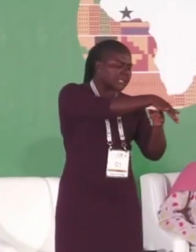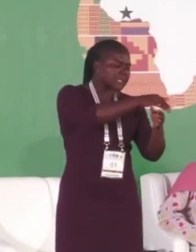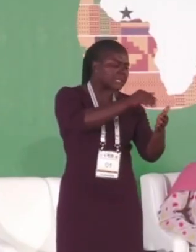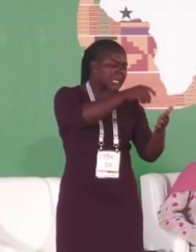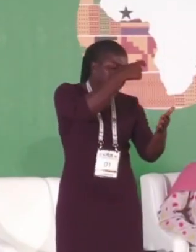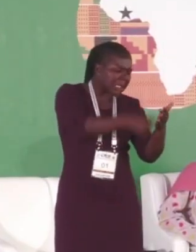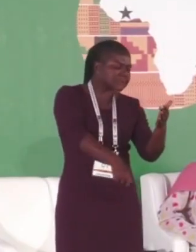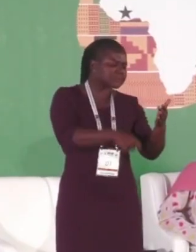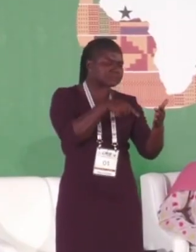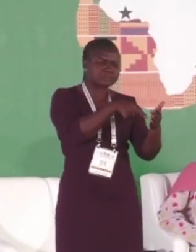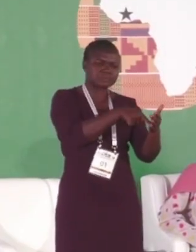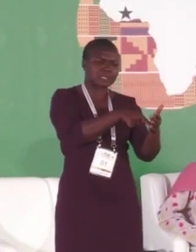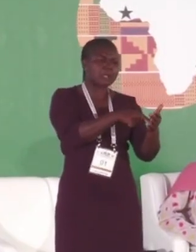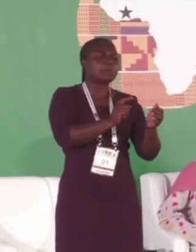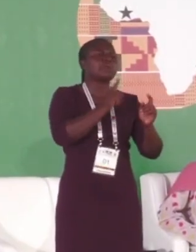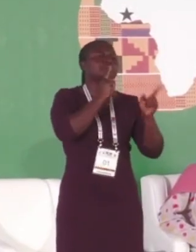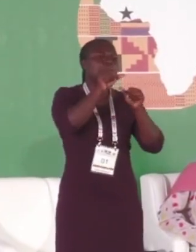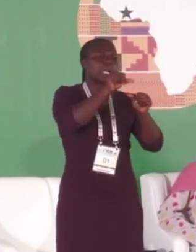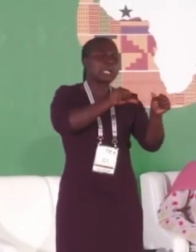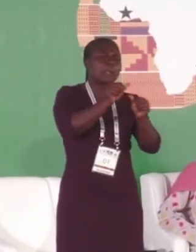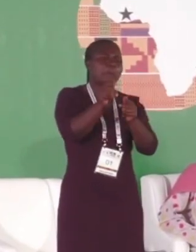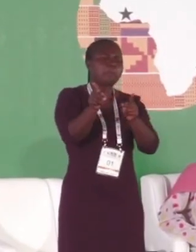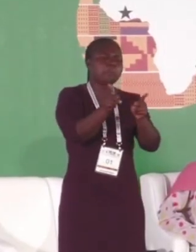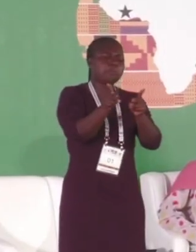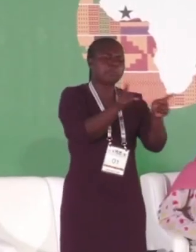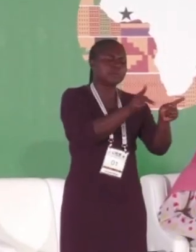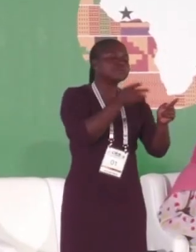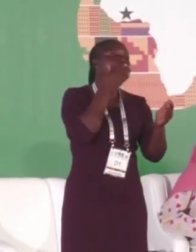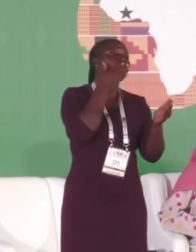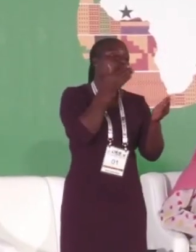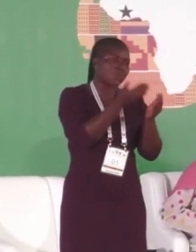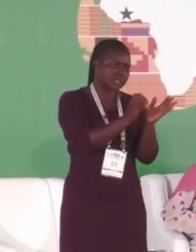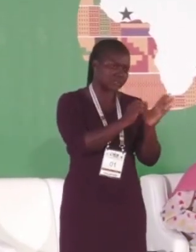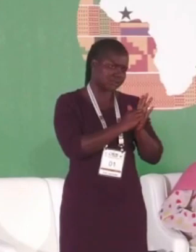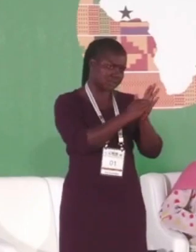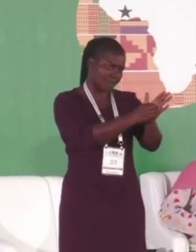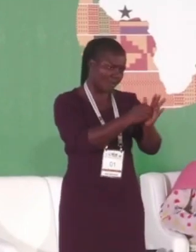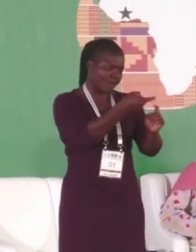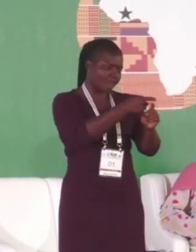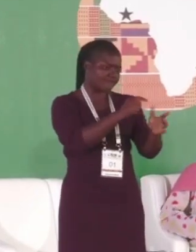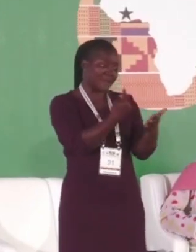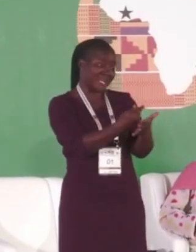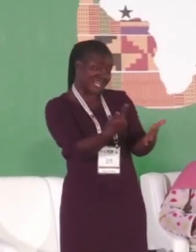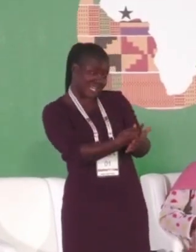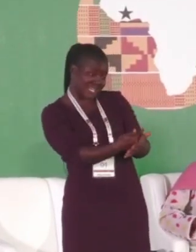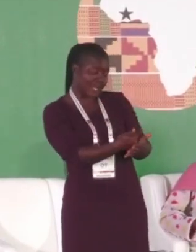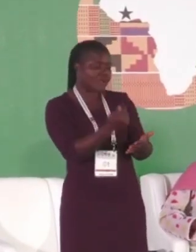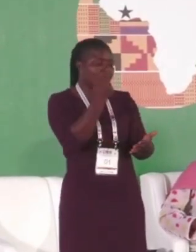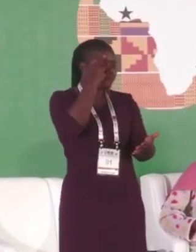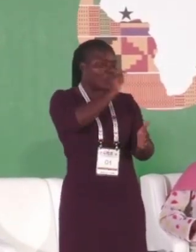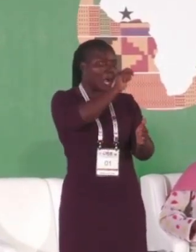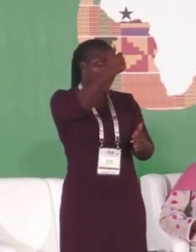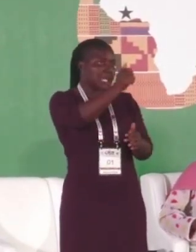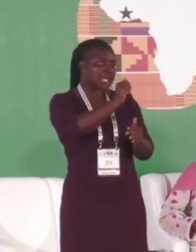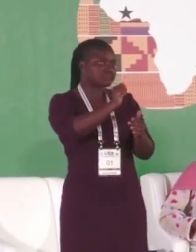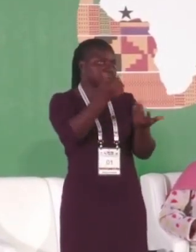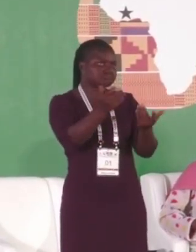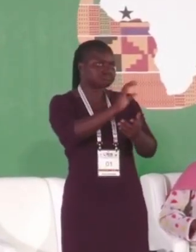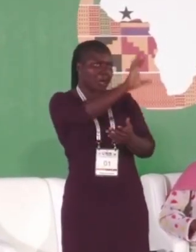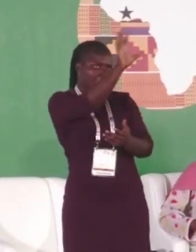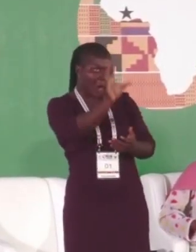about preparedness, I think that's a good example from Ghana for the rest of Africa to learn